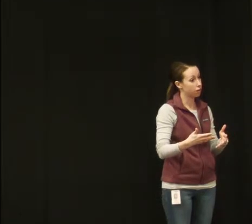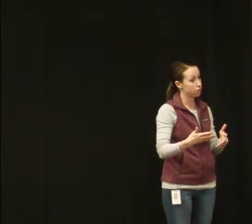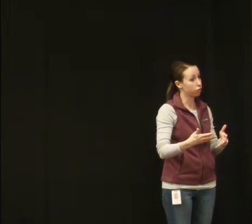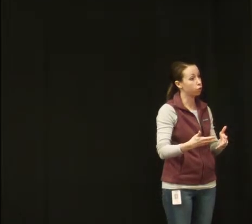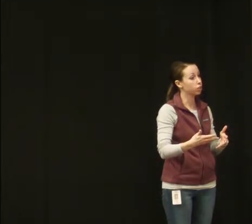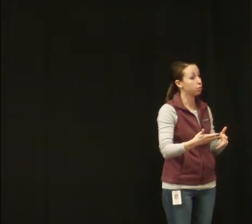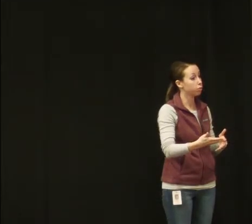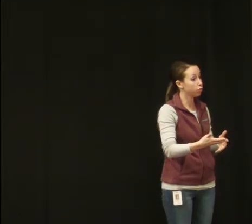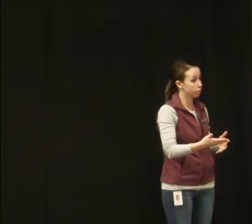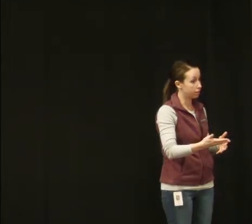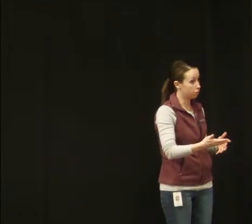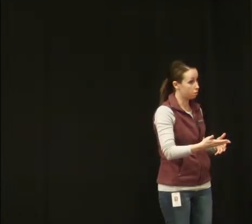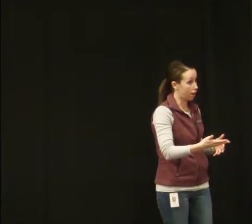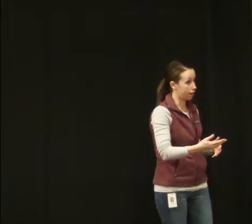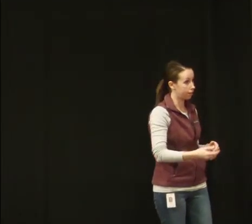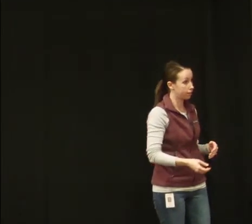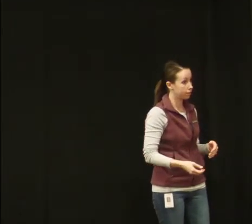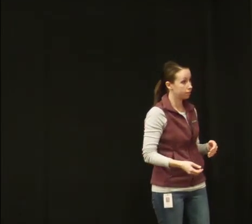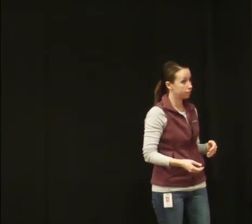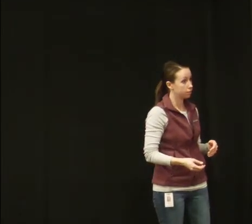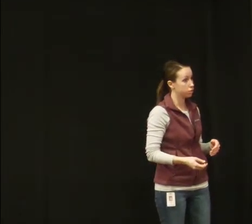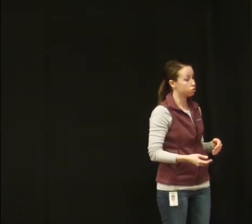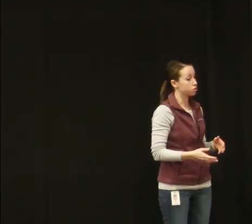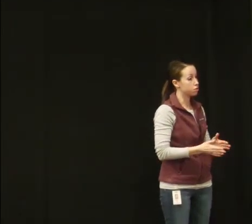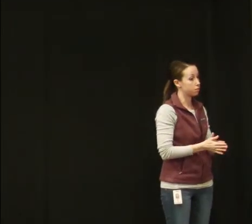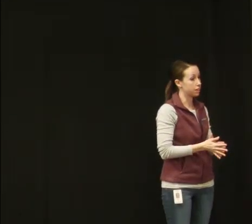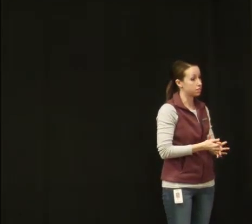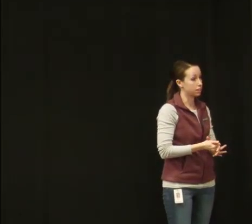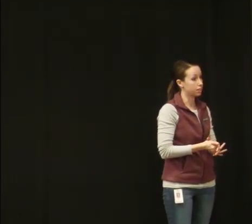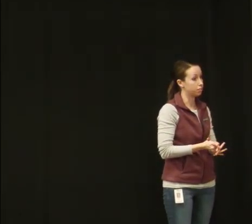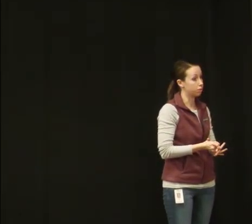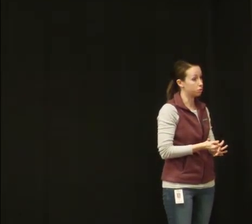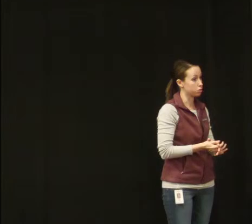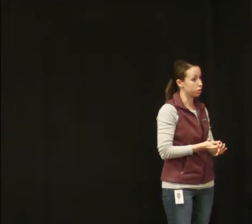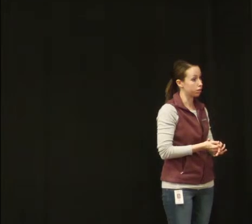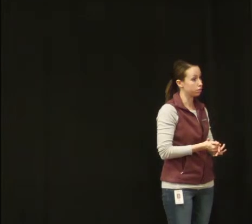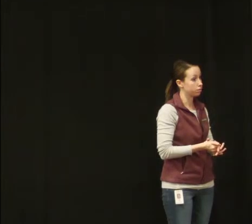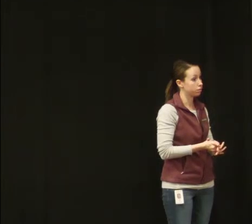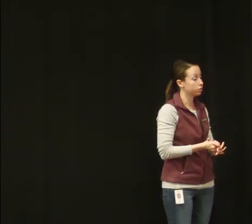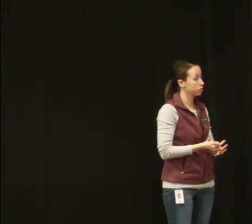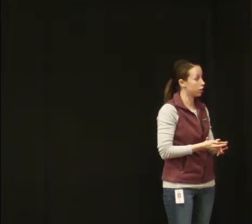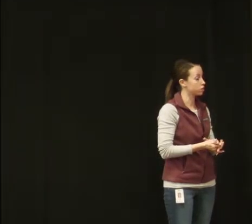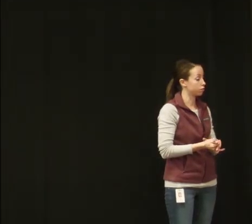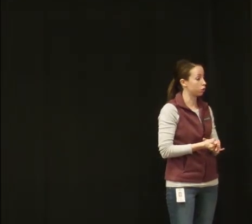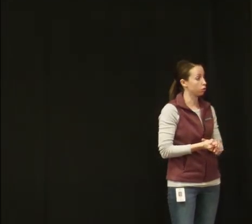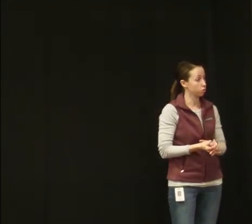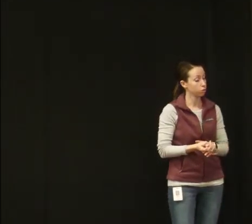to put down areas of growth and improvement in mine. Those are some things I need to focus on.